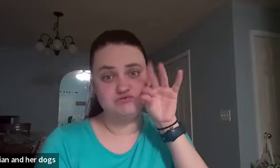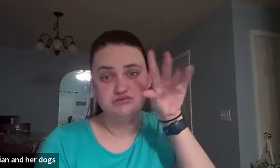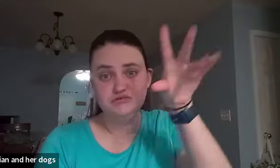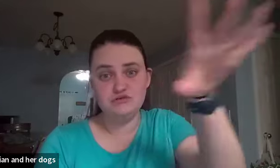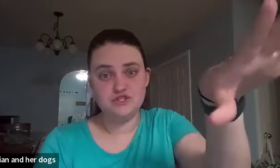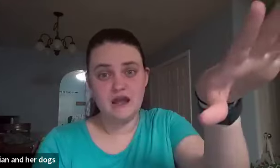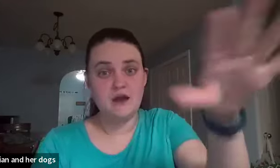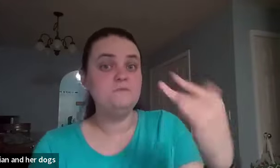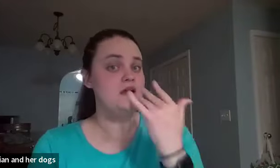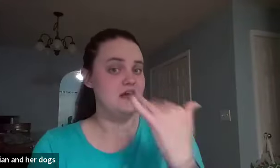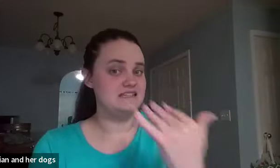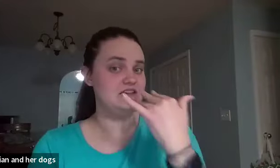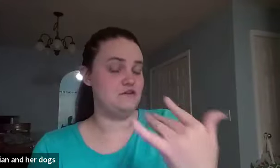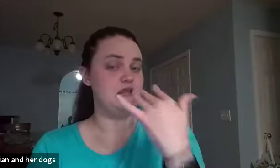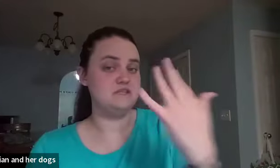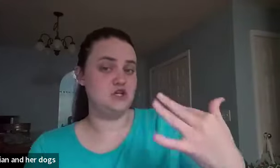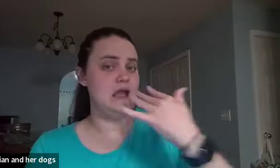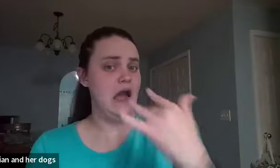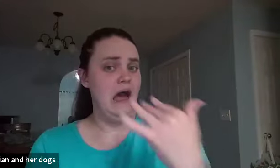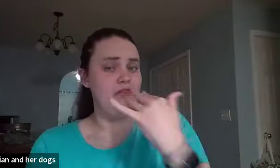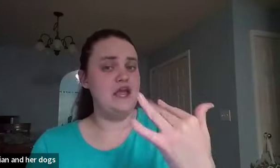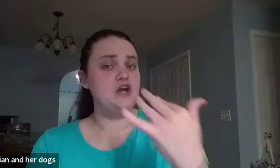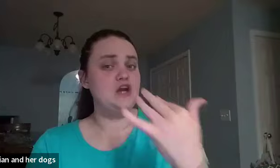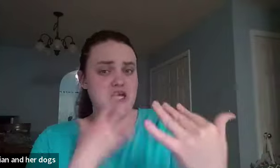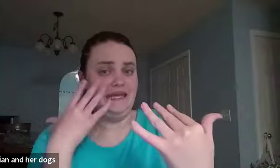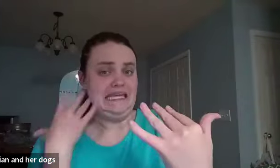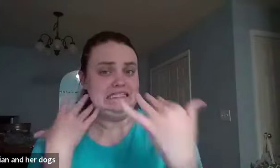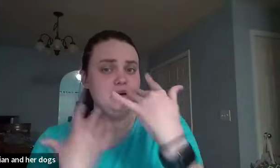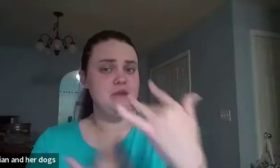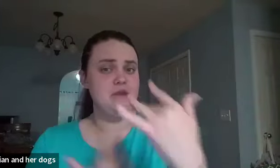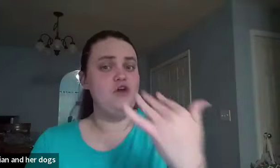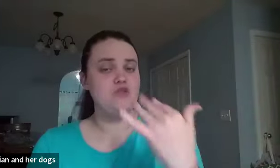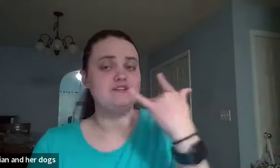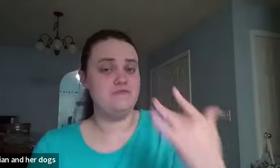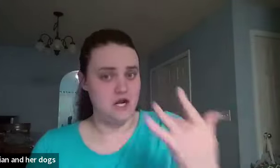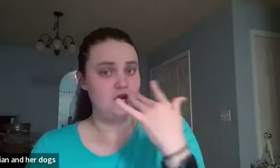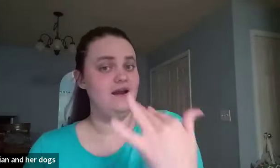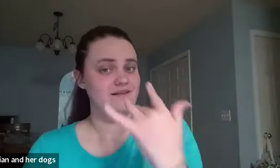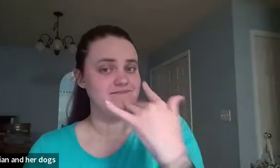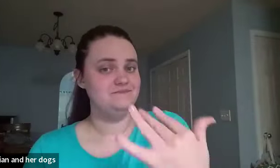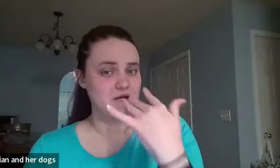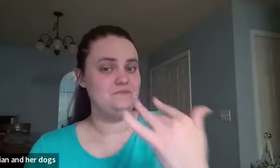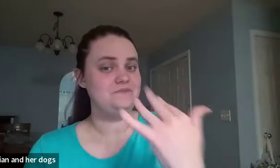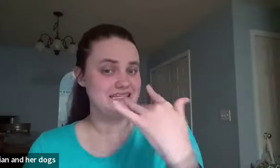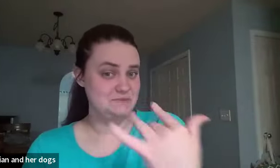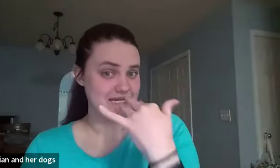just shoot out. It's like the flames, like you're like, they are just coming into my mouth. My mouth is on fire. So